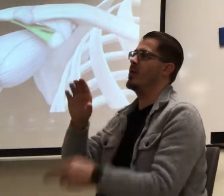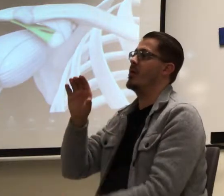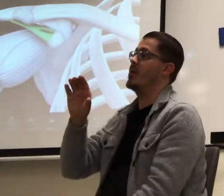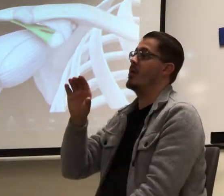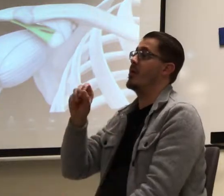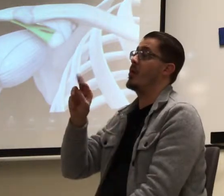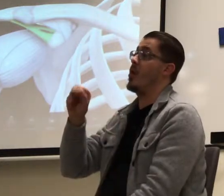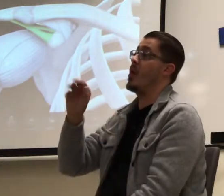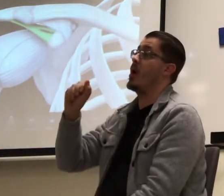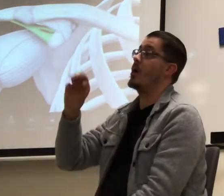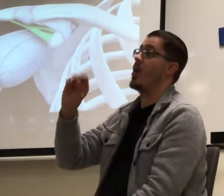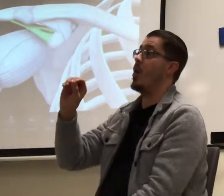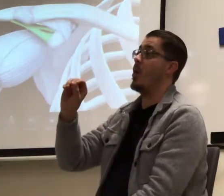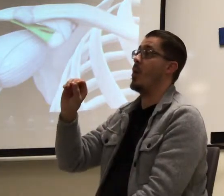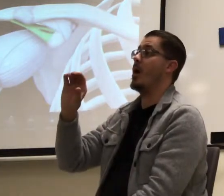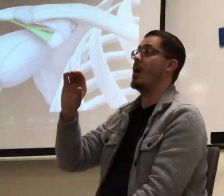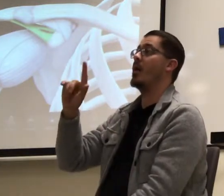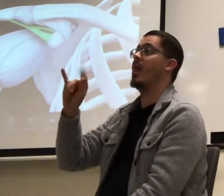coraco-clavicular ligaments.